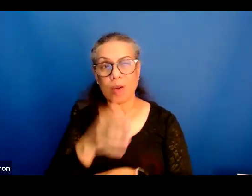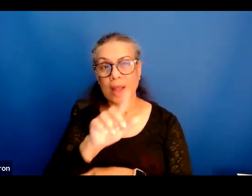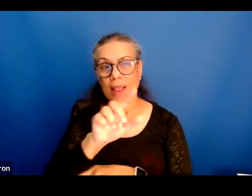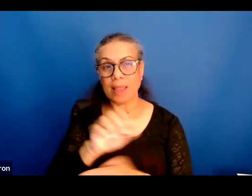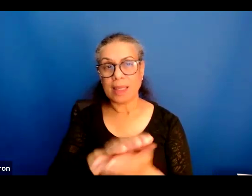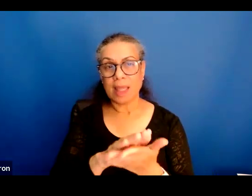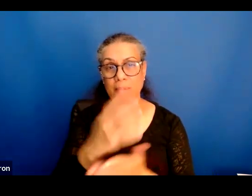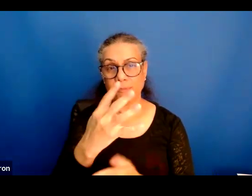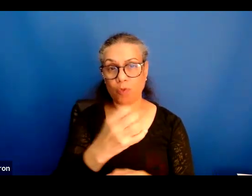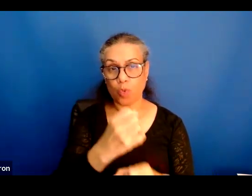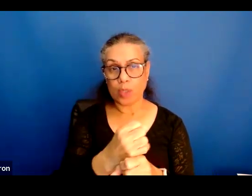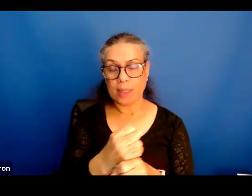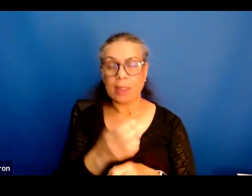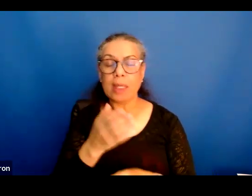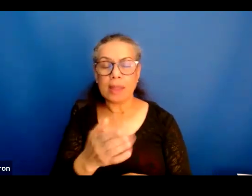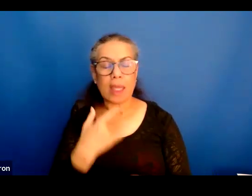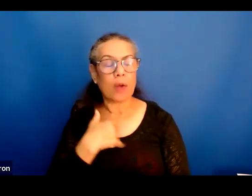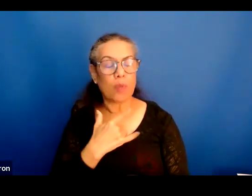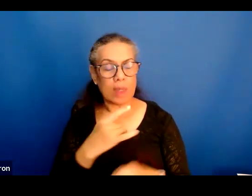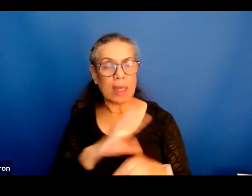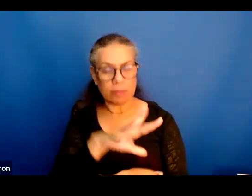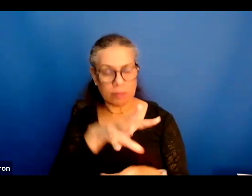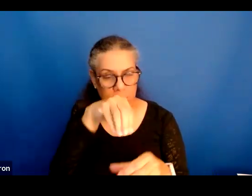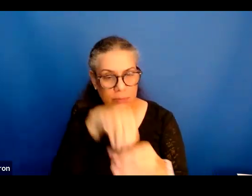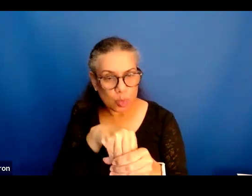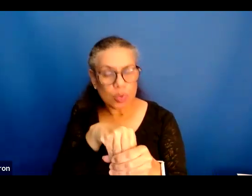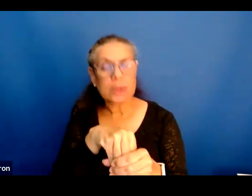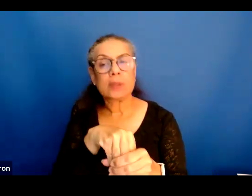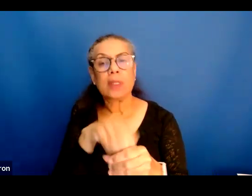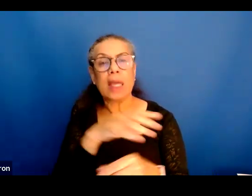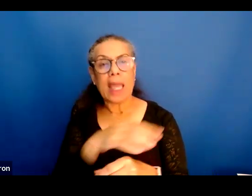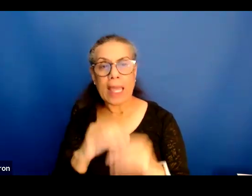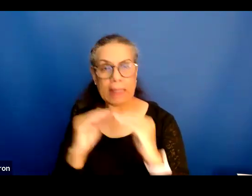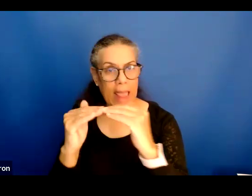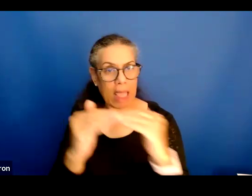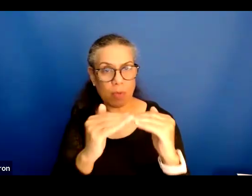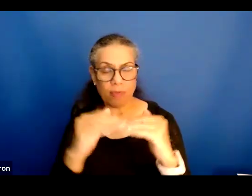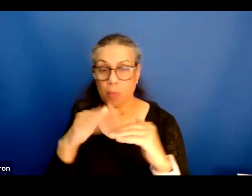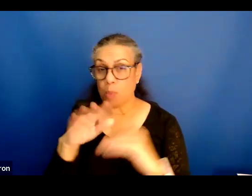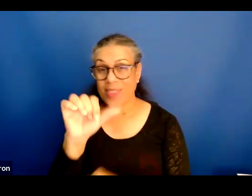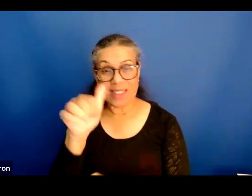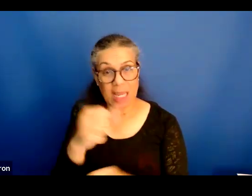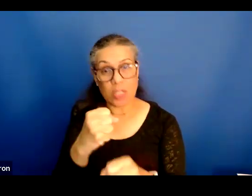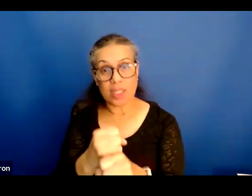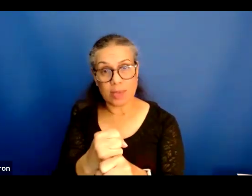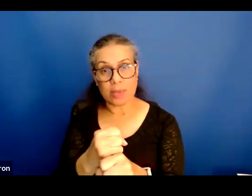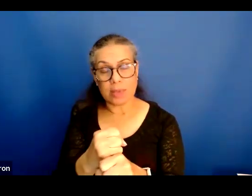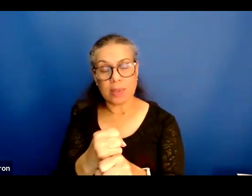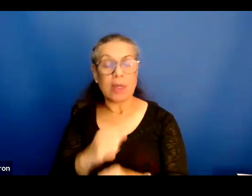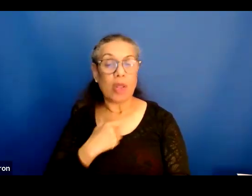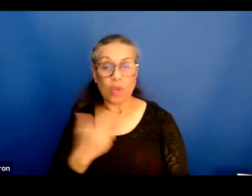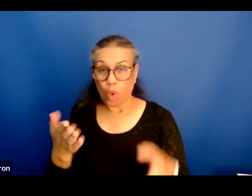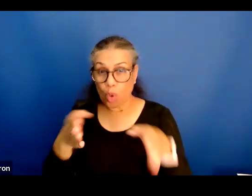years. At Lee Academy, we have been implementing the principles of inclusion and equity for over a decade. The closure of a